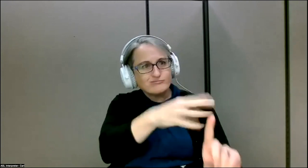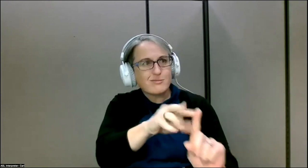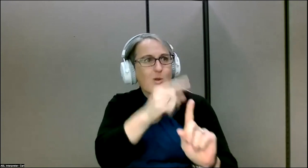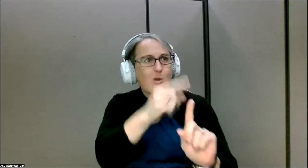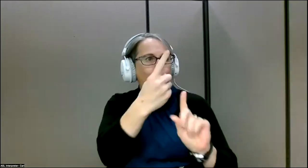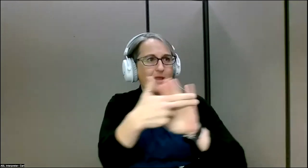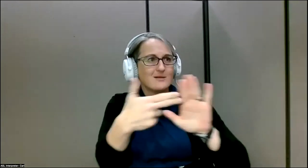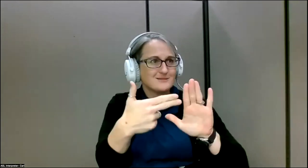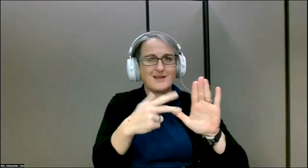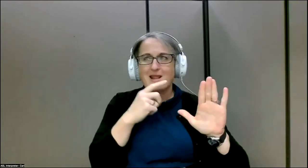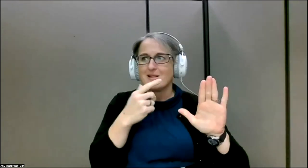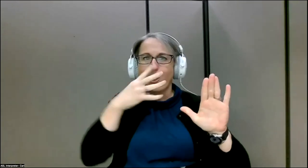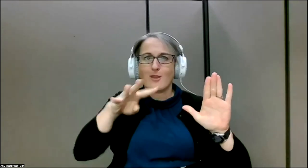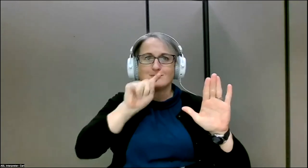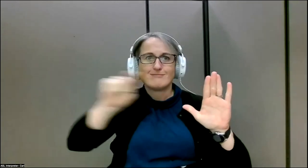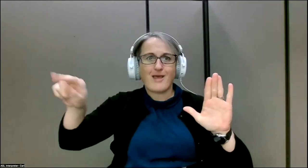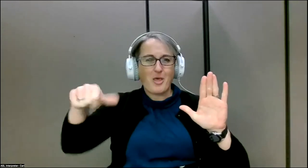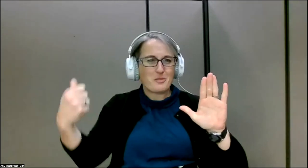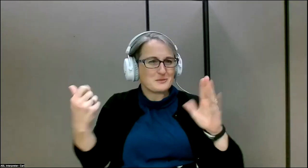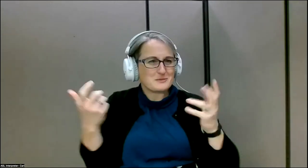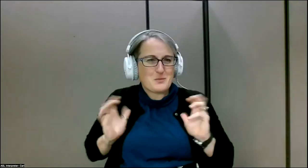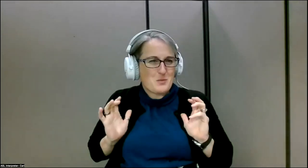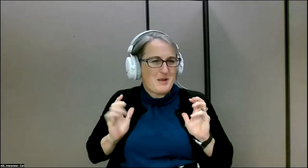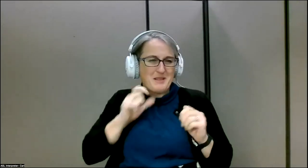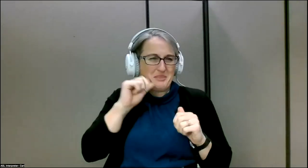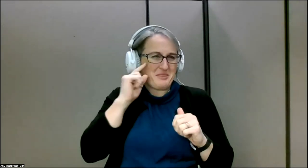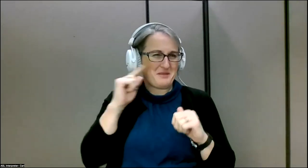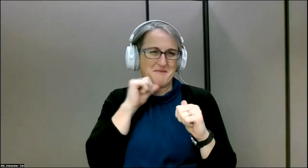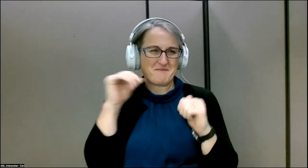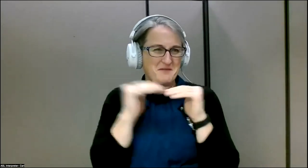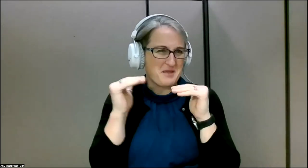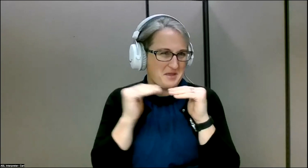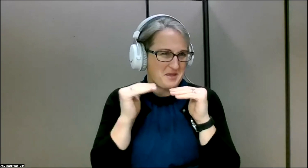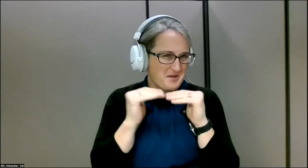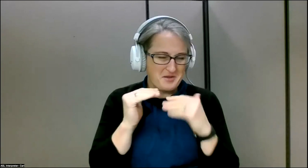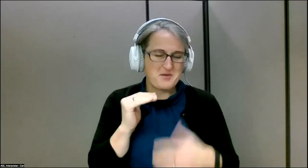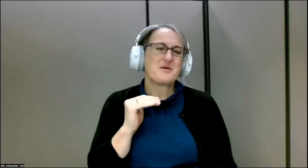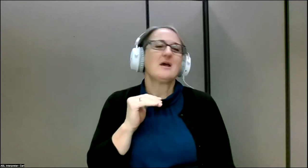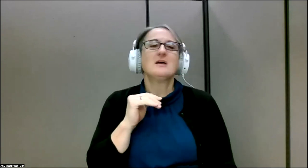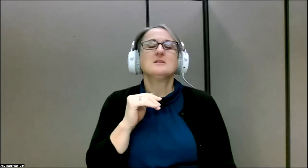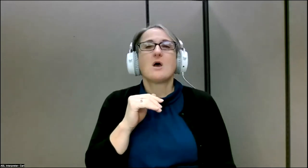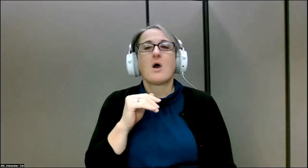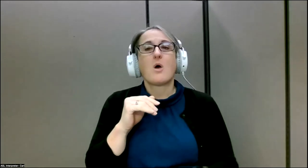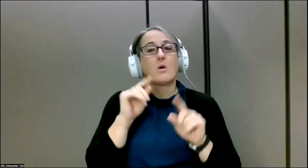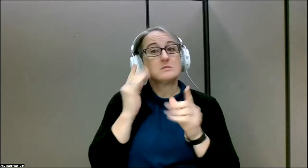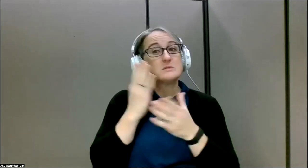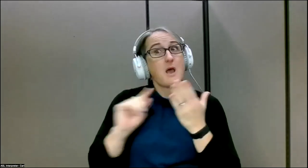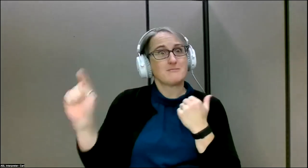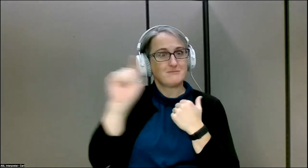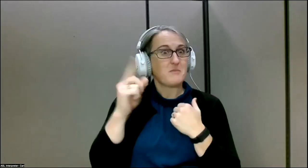brand, I think it would sort of be unfair and make people feel a little uncomfortable, though some of the panelists did